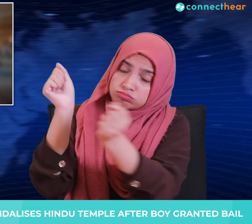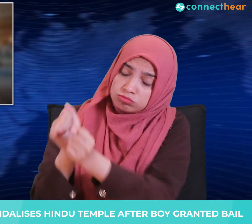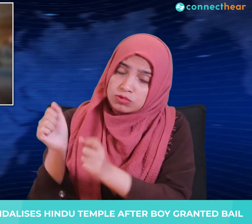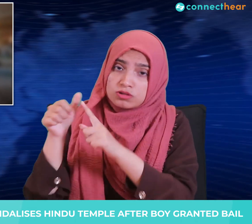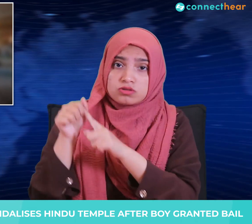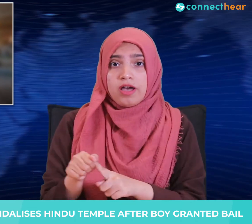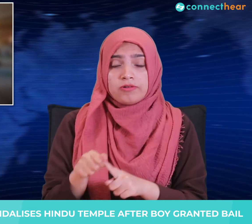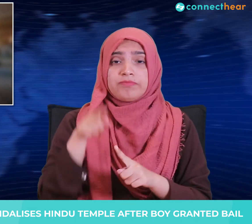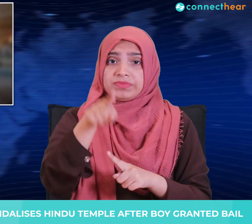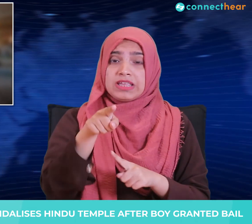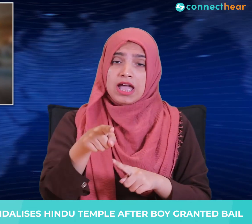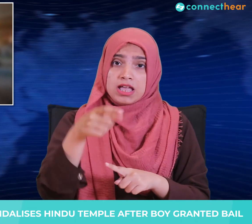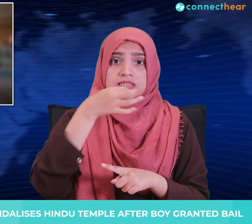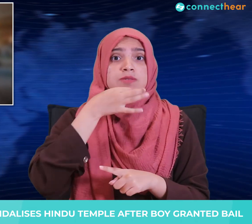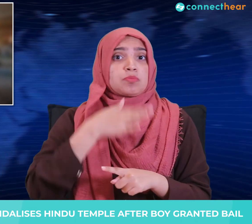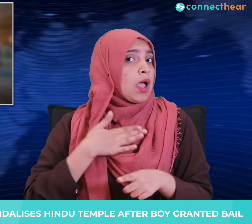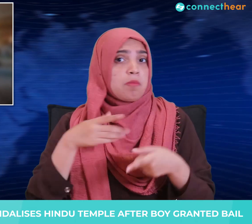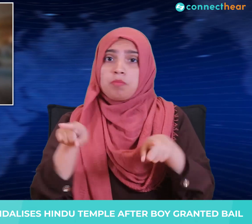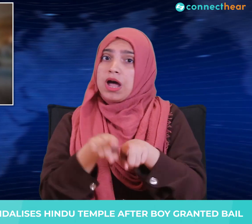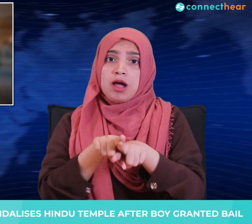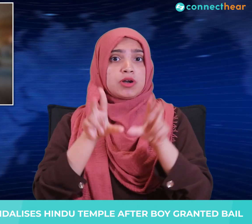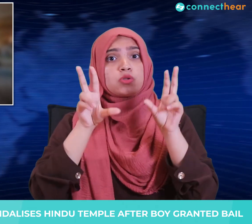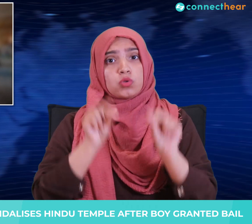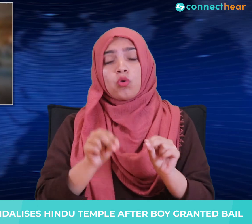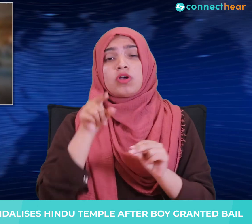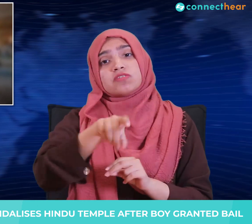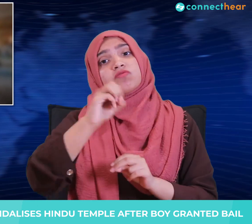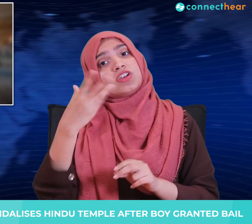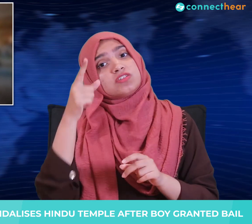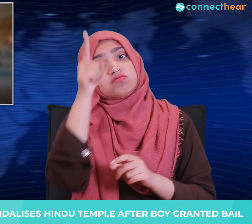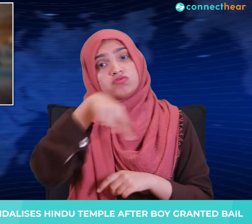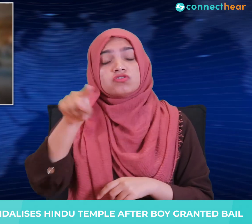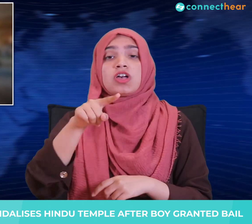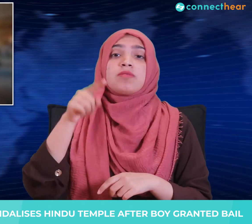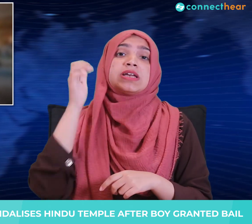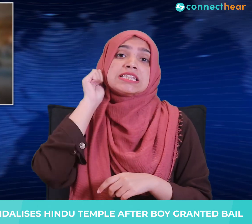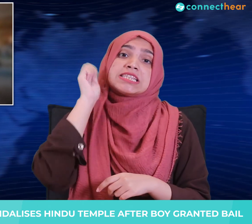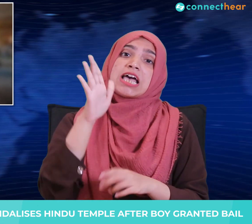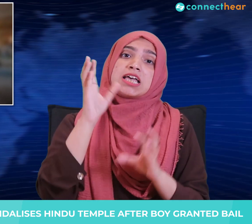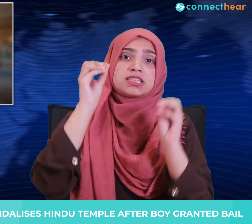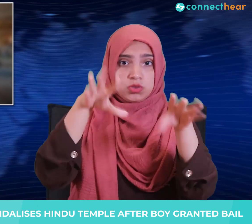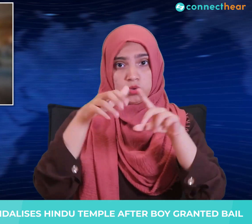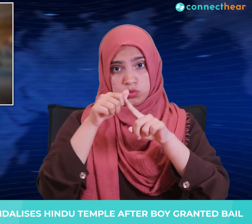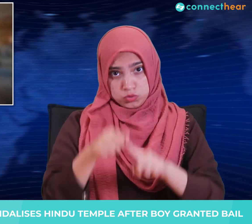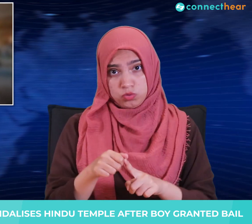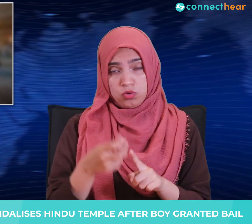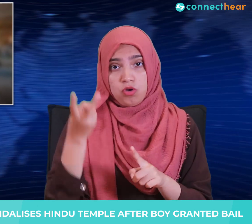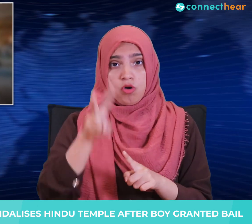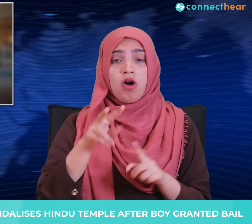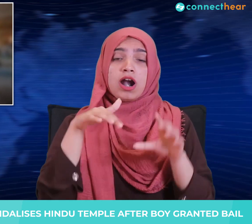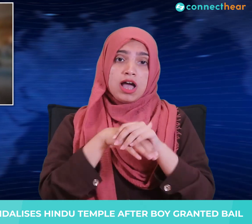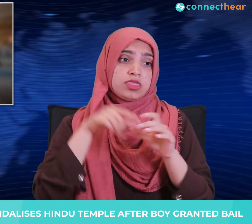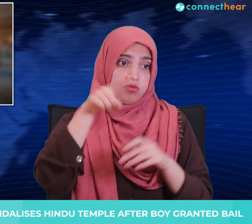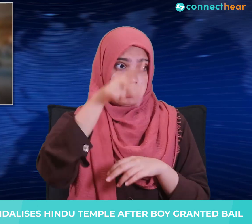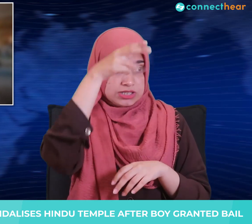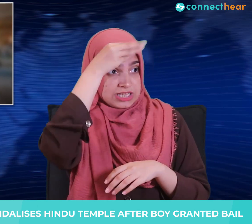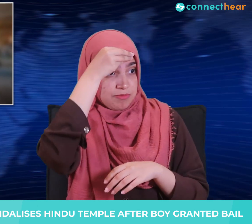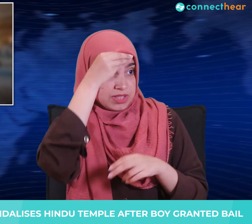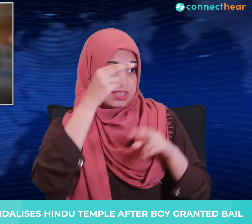negligence. The government will also restore the Mandir, he wrote in his official Twitter handle. Minister for